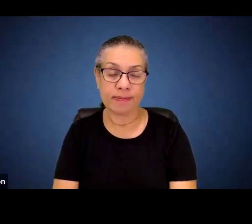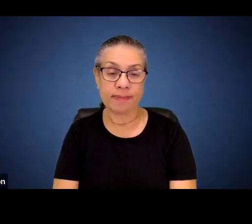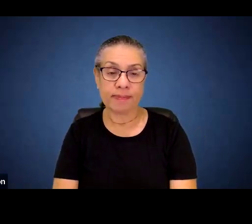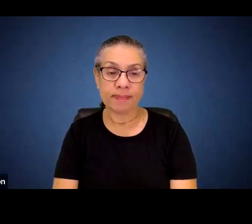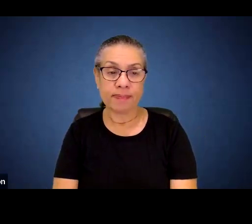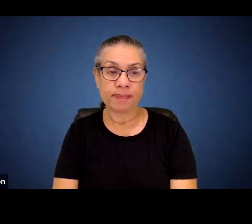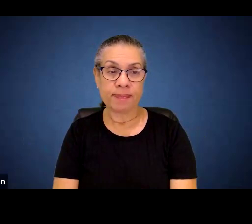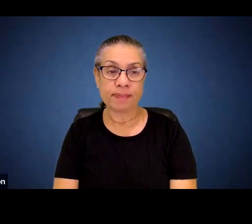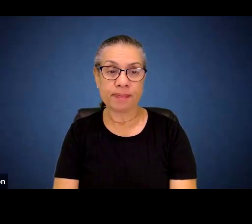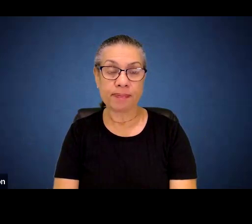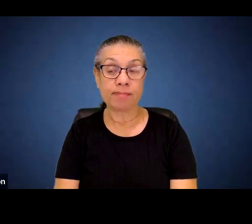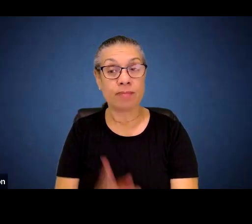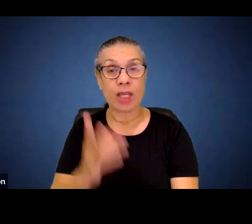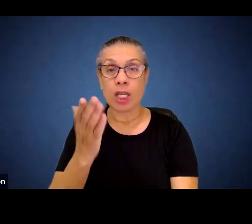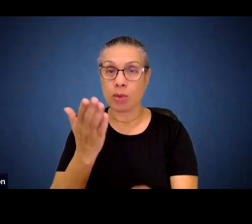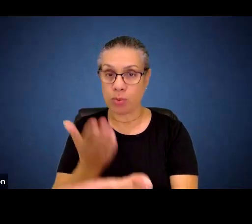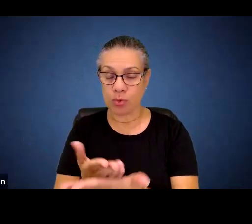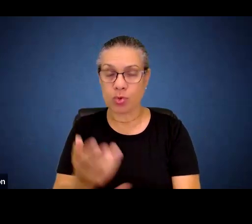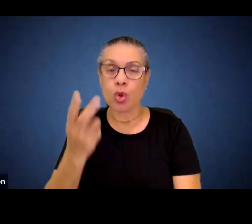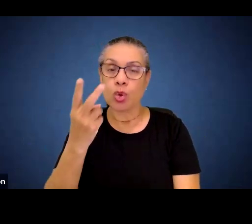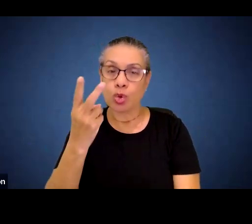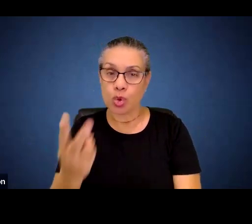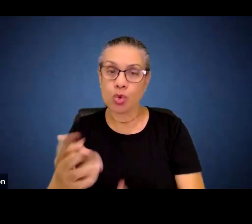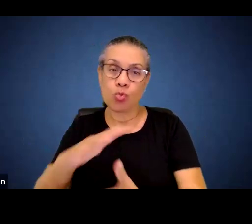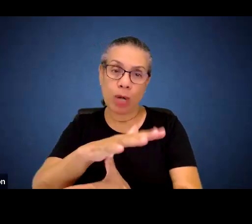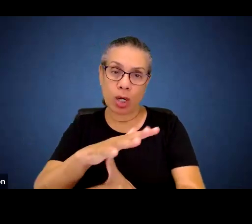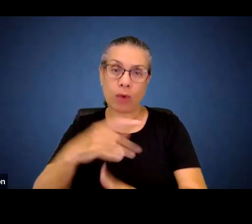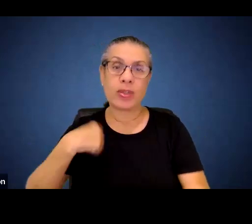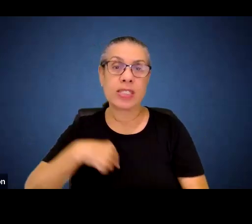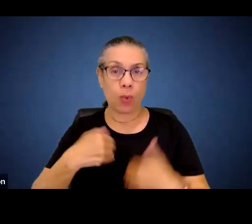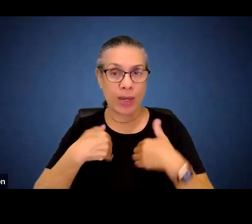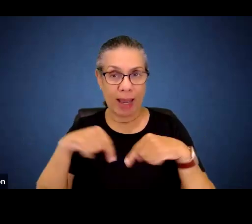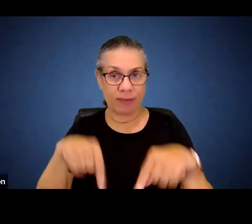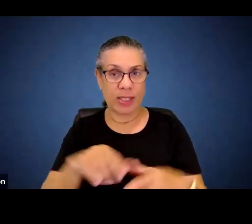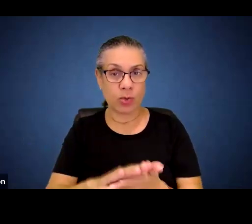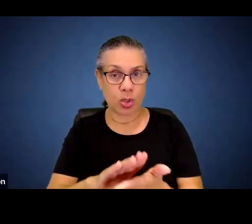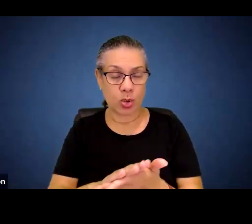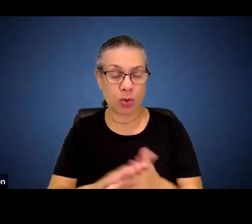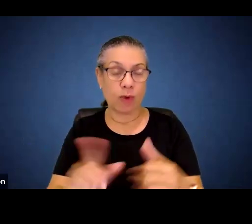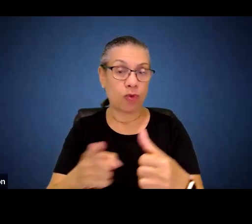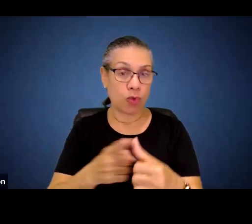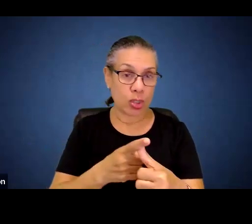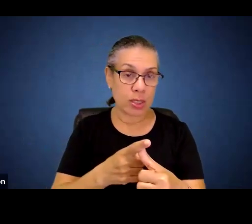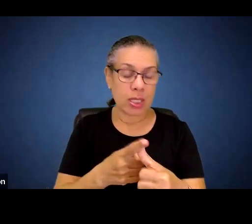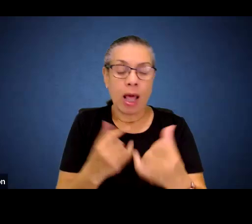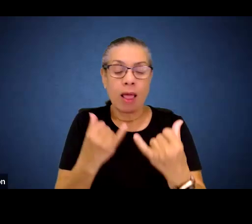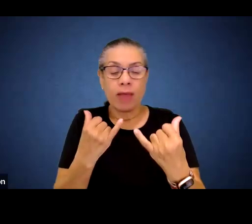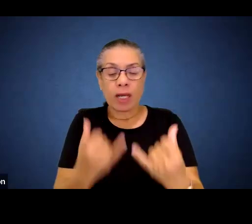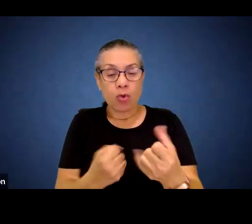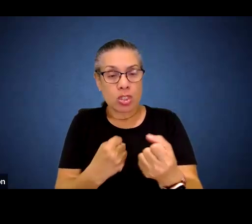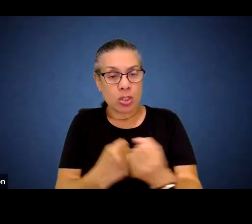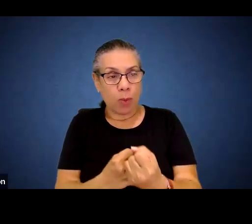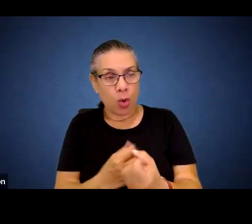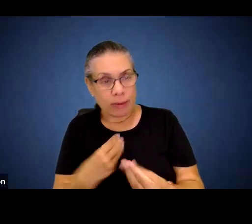This information reinforces two district priorities. First, strengthen the current support we are giving